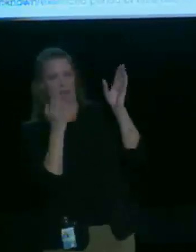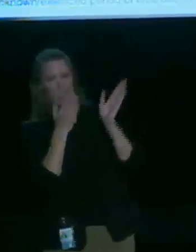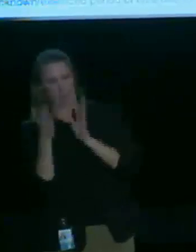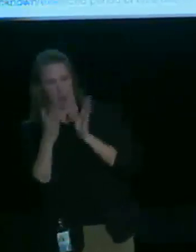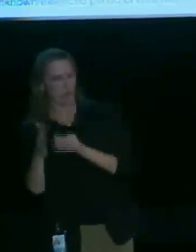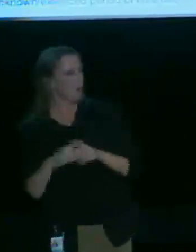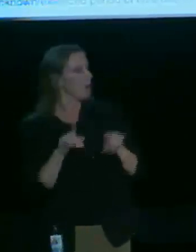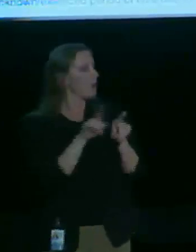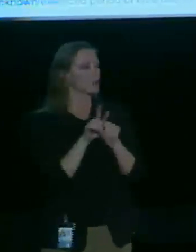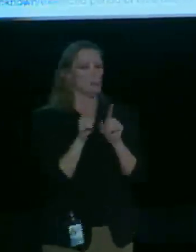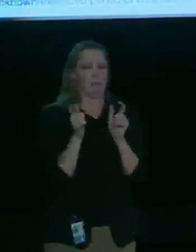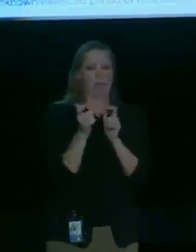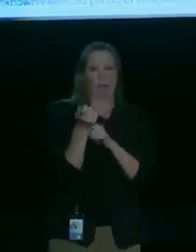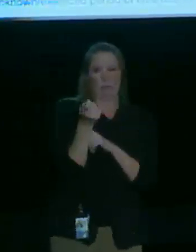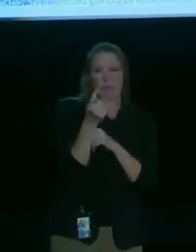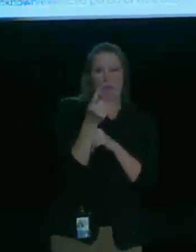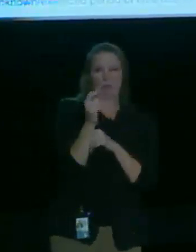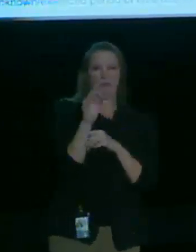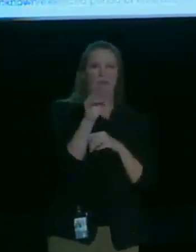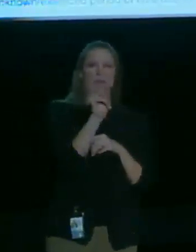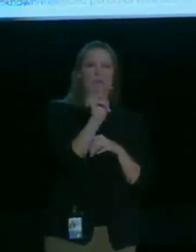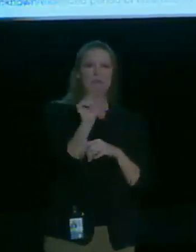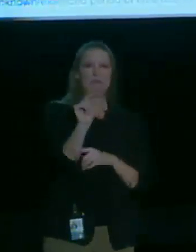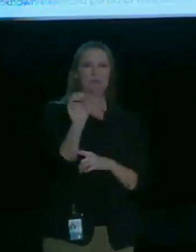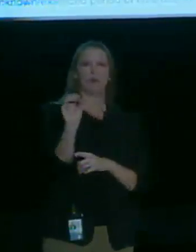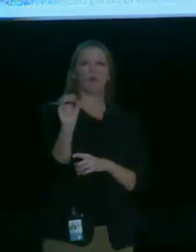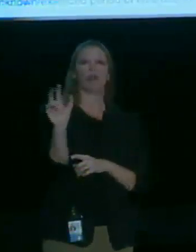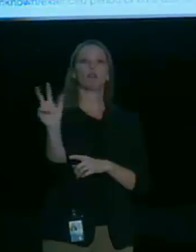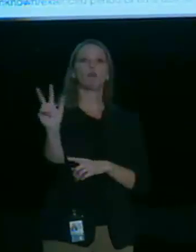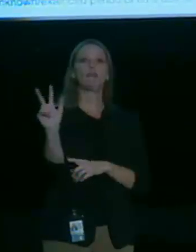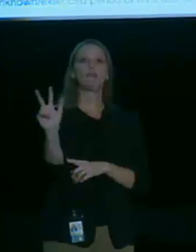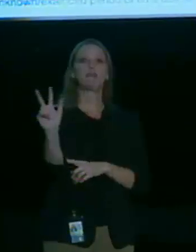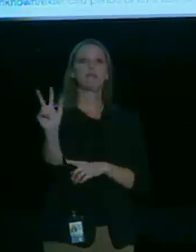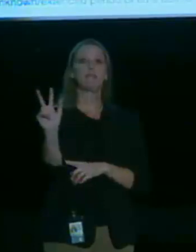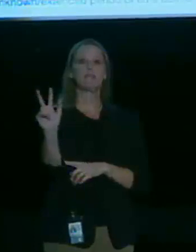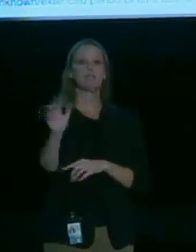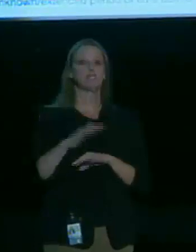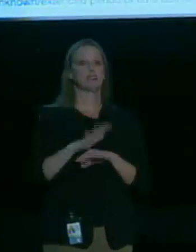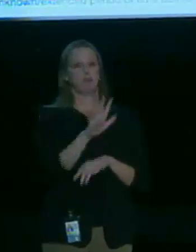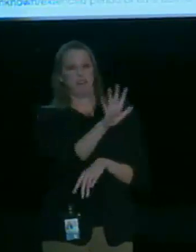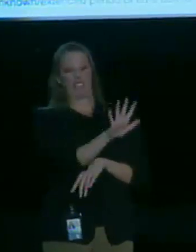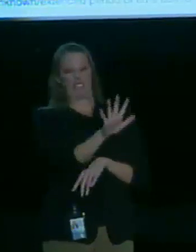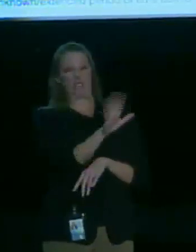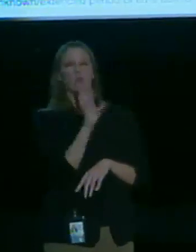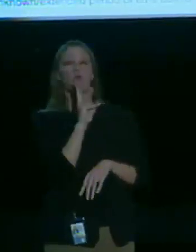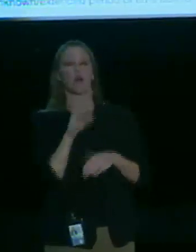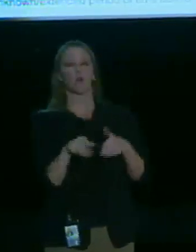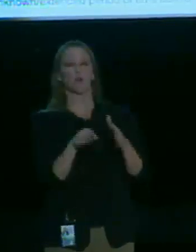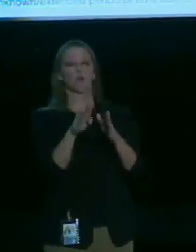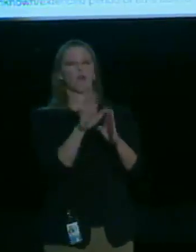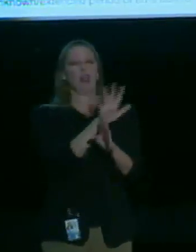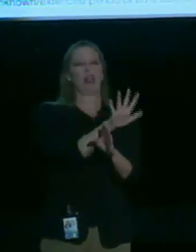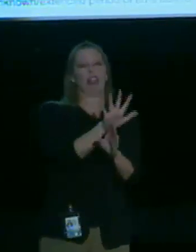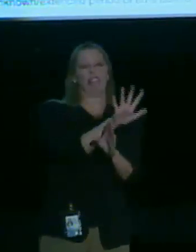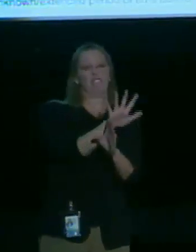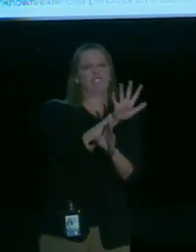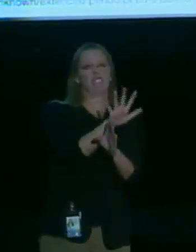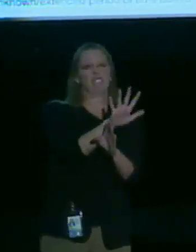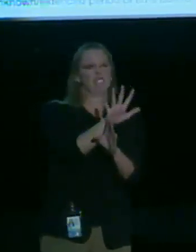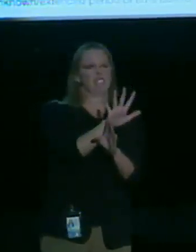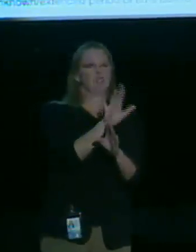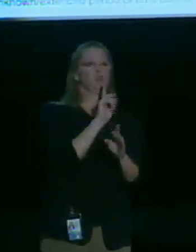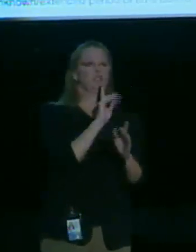portion of MTO3 to the left of the waterway and to the edge of